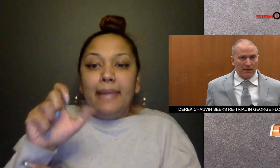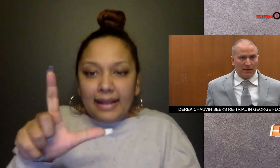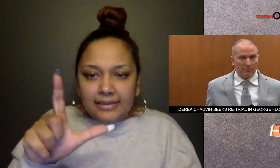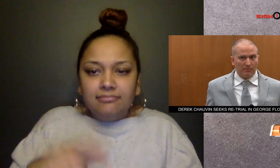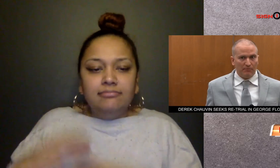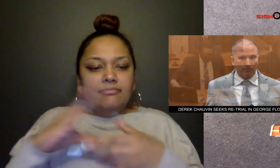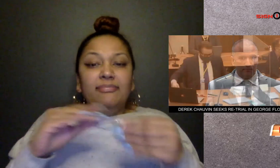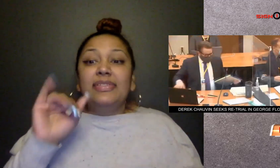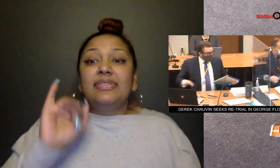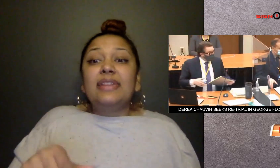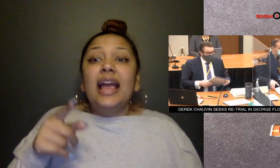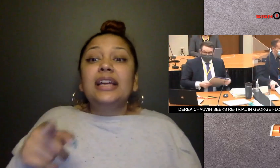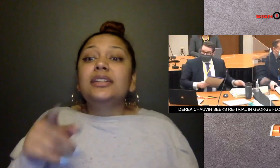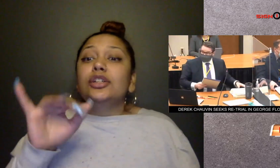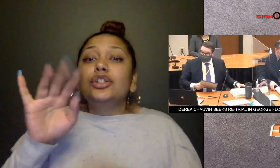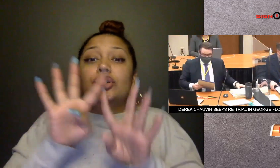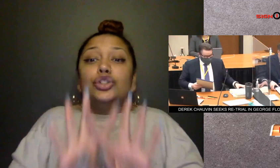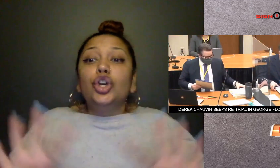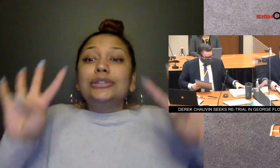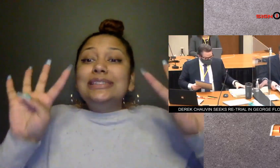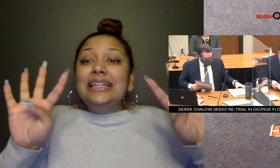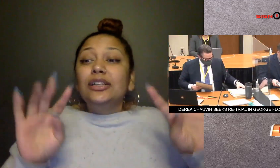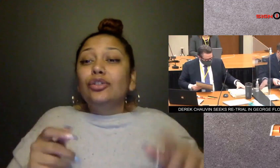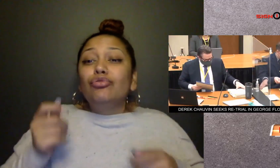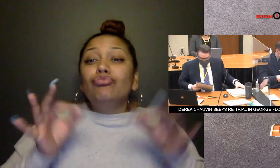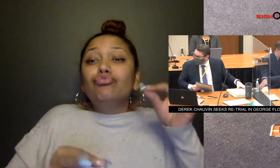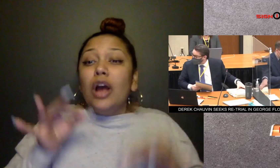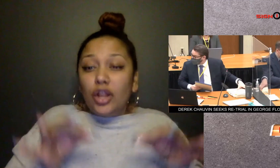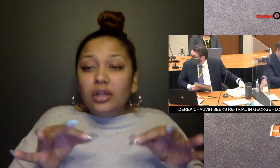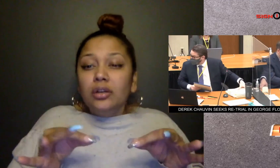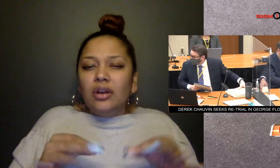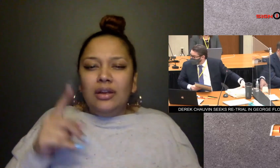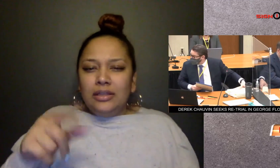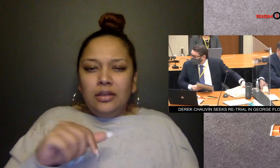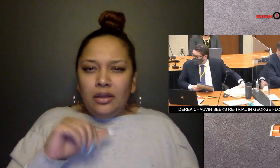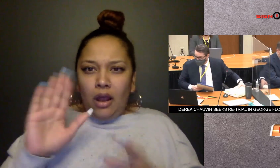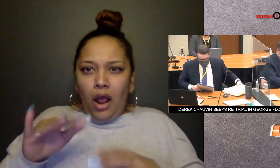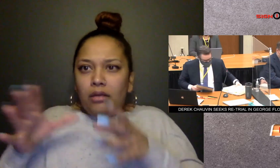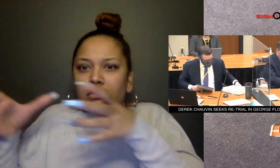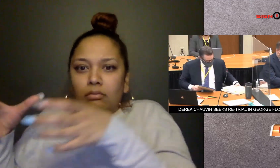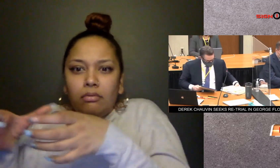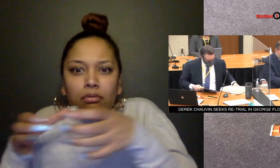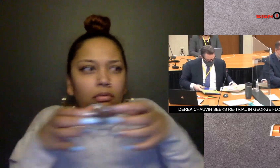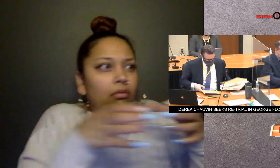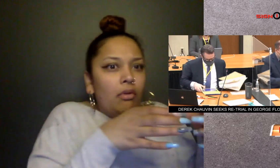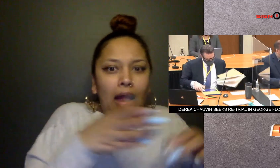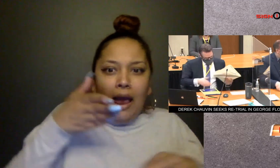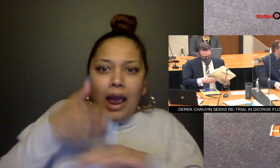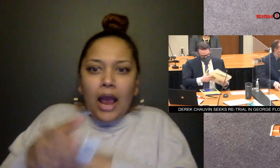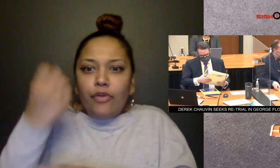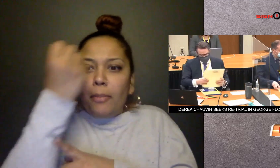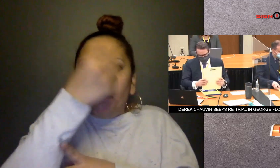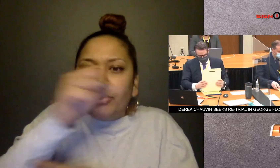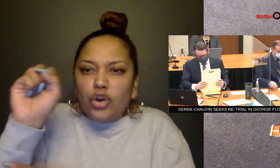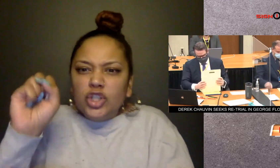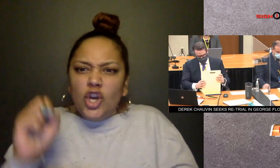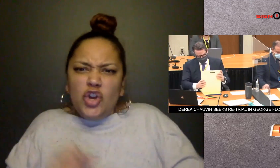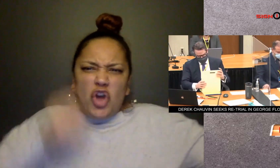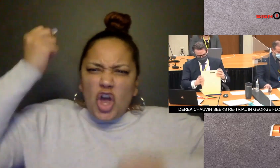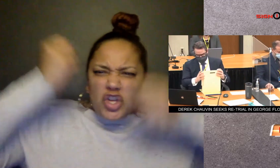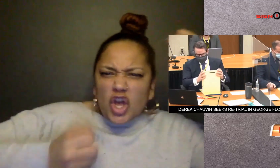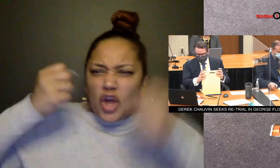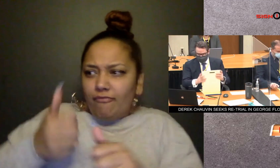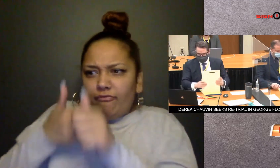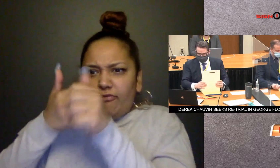Chauvin's lawyer filed an appeal that says jurors in the trial were not sequestered after